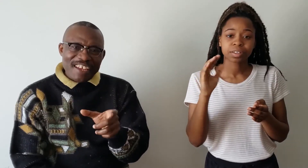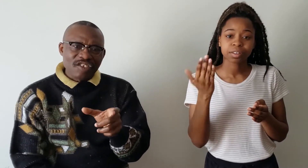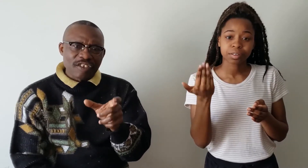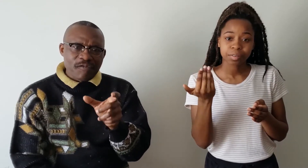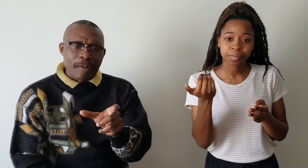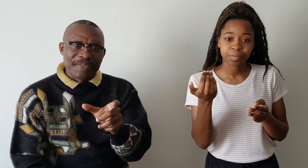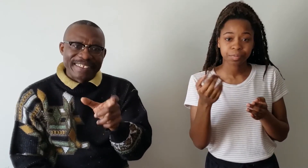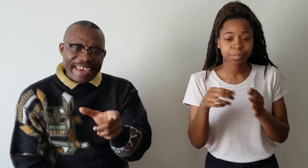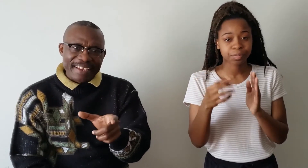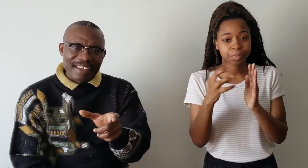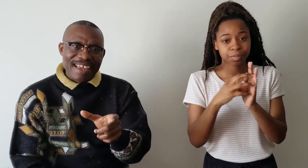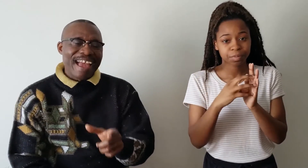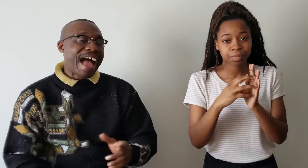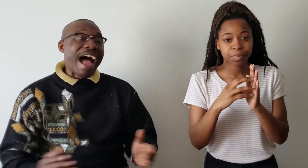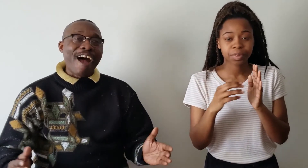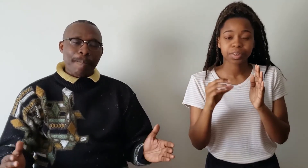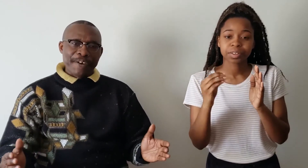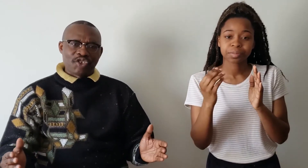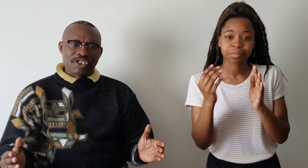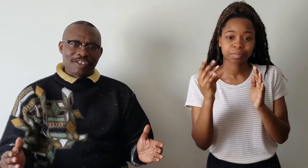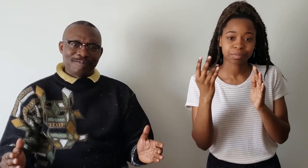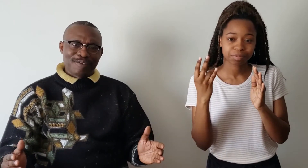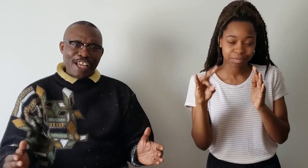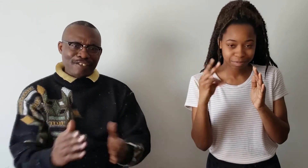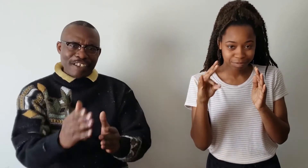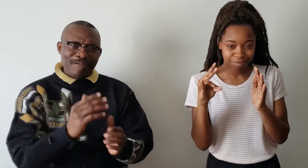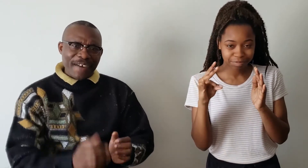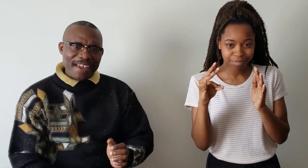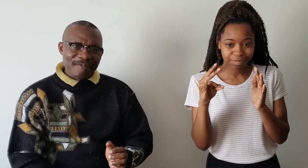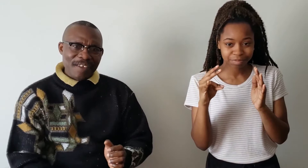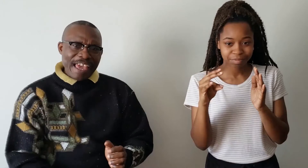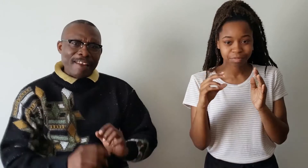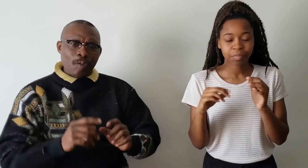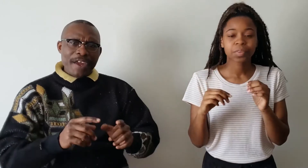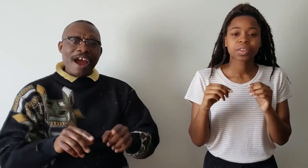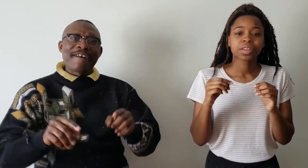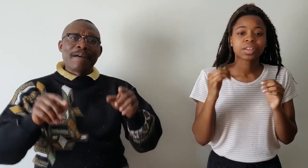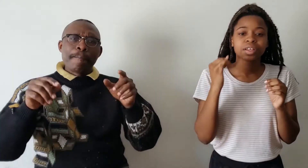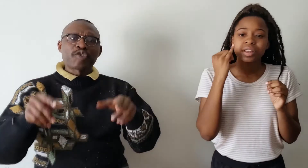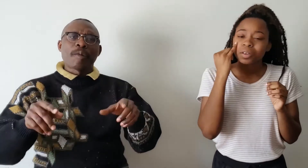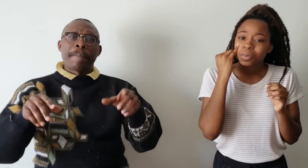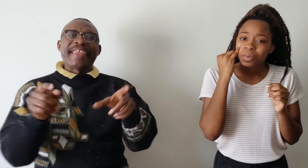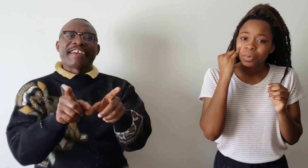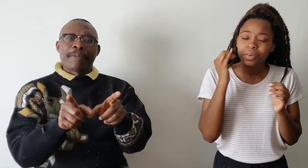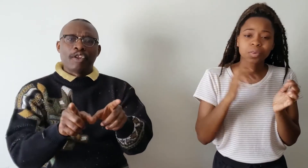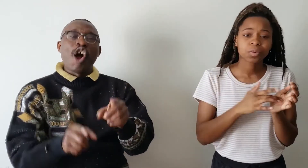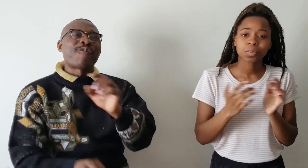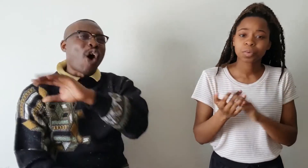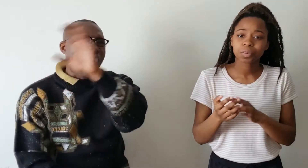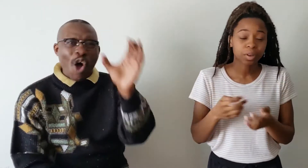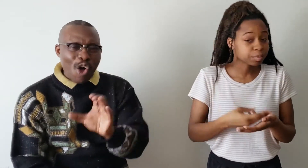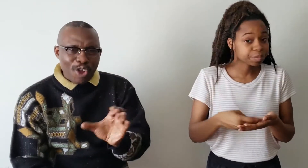raised from the dead, our preaching is in vain, and we are the most pitiable of all